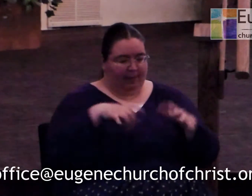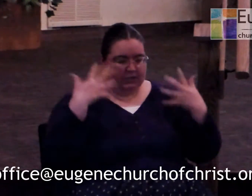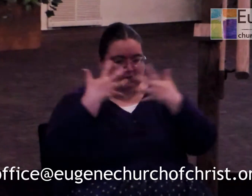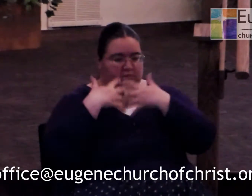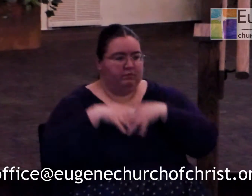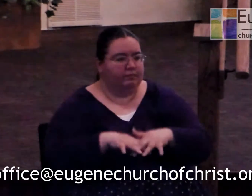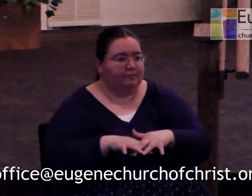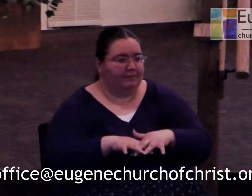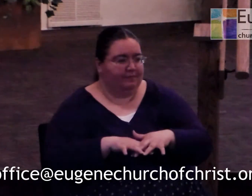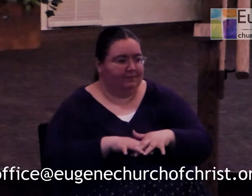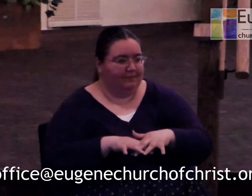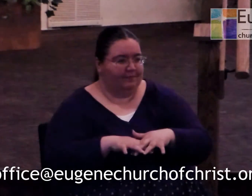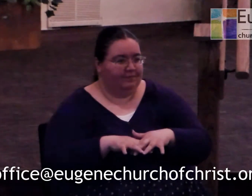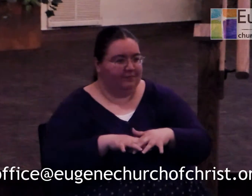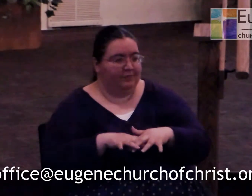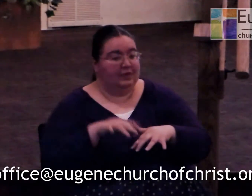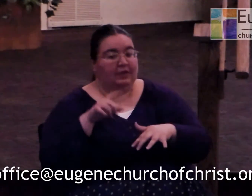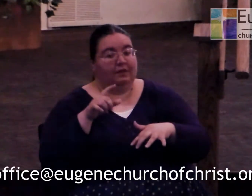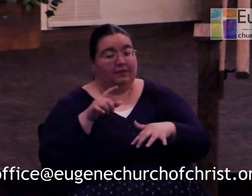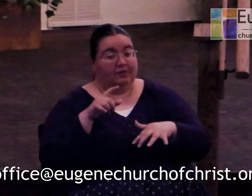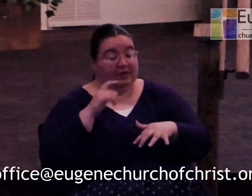lost, then we must go and we must do something about that.